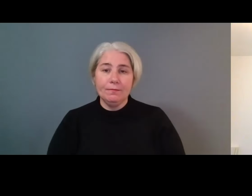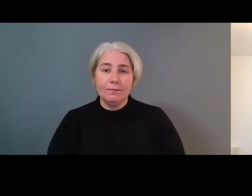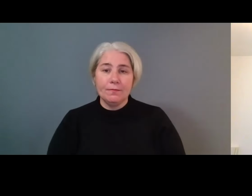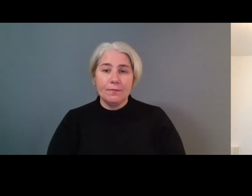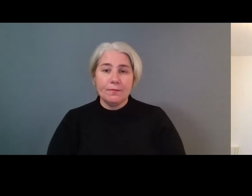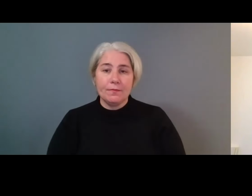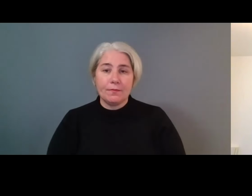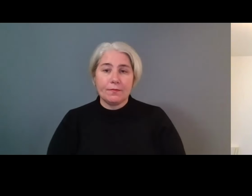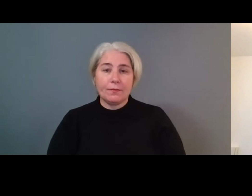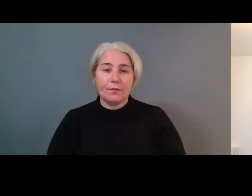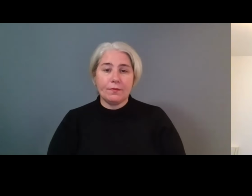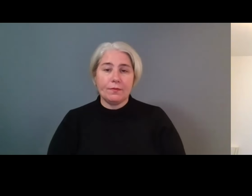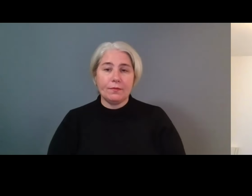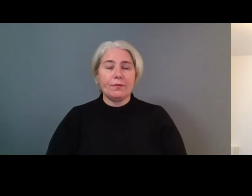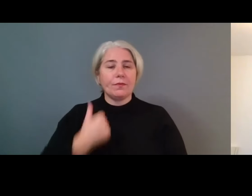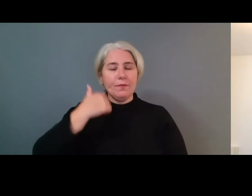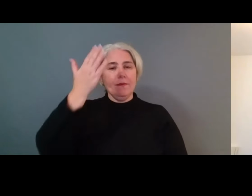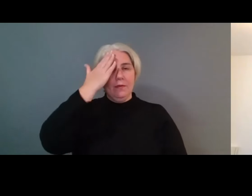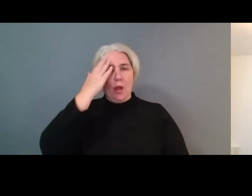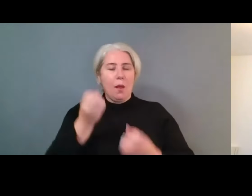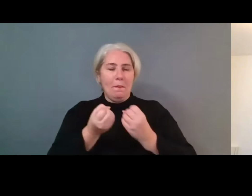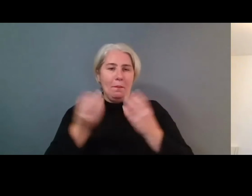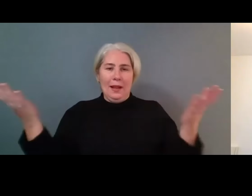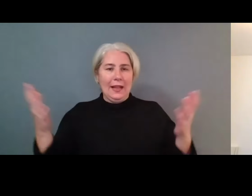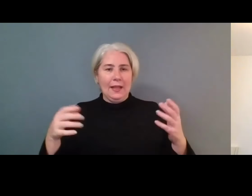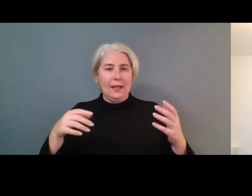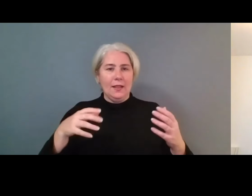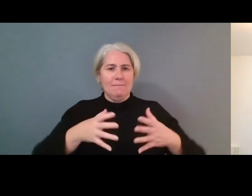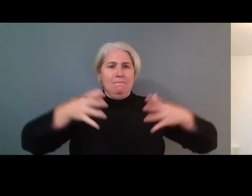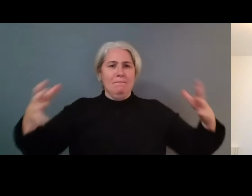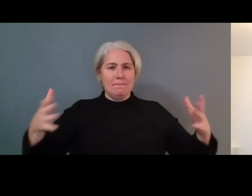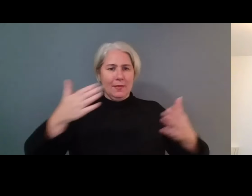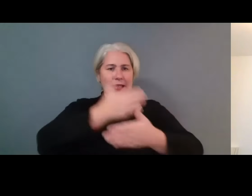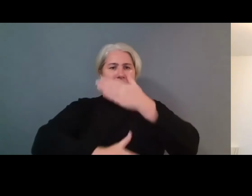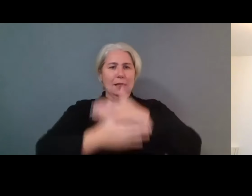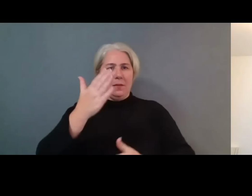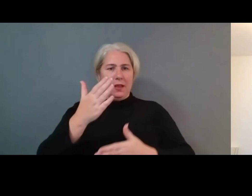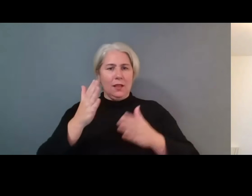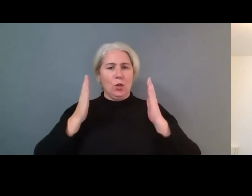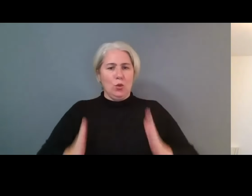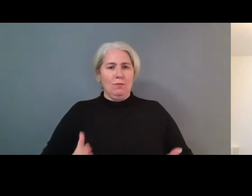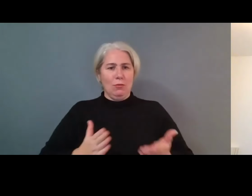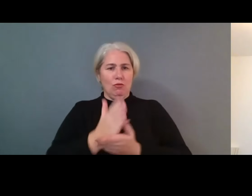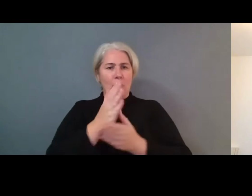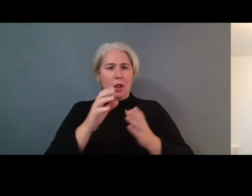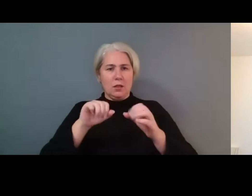rights organizations got together and sent a clear message about